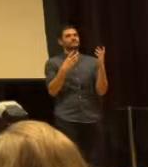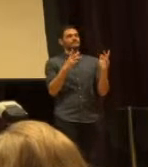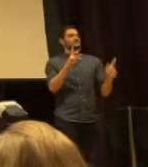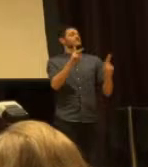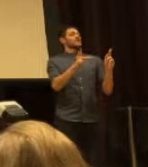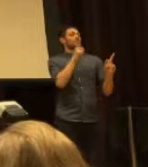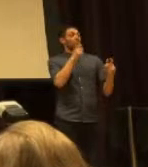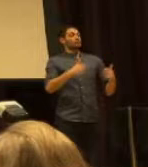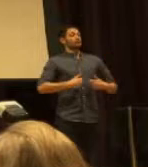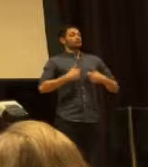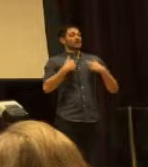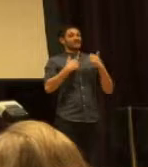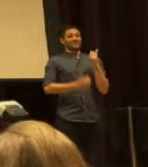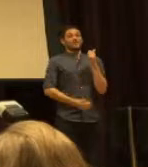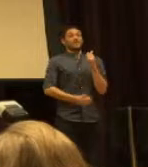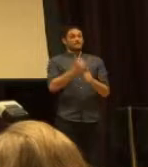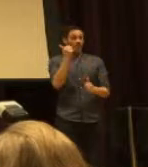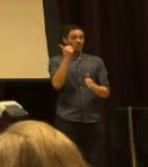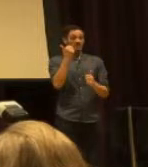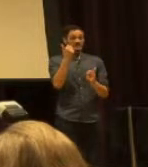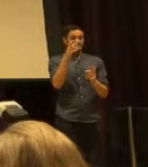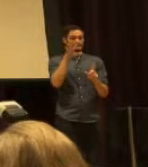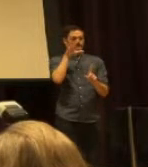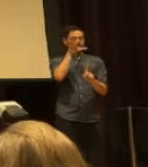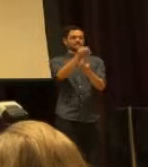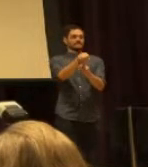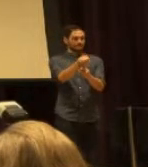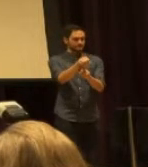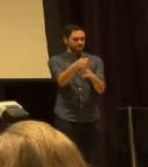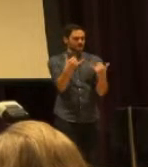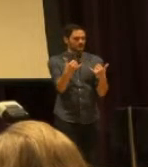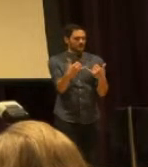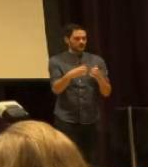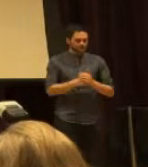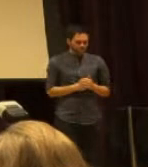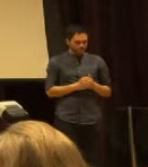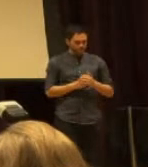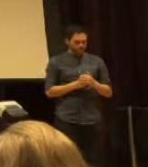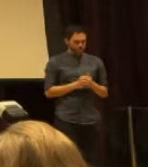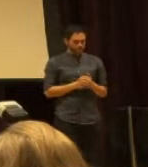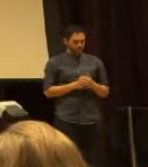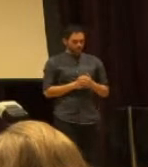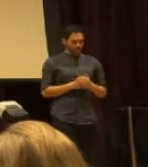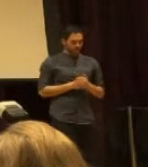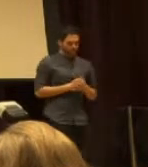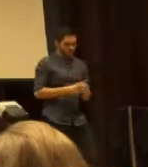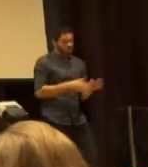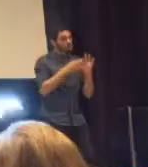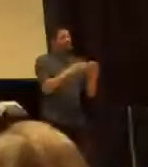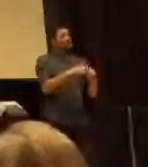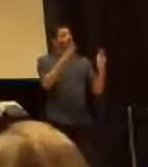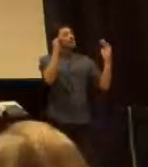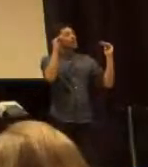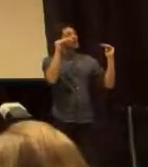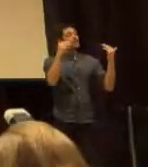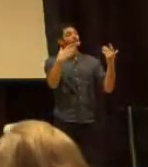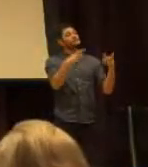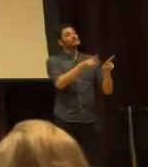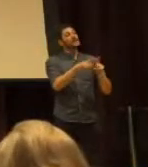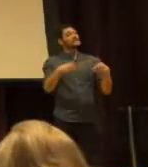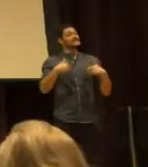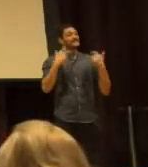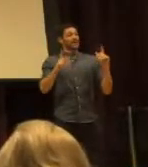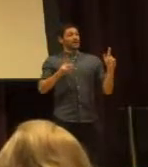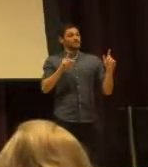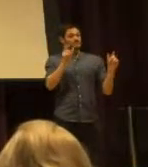now. I think in terms of hope, as a young person, oftentimes I'm